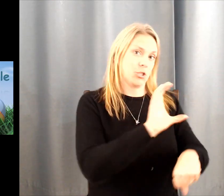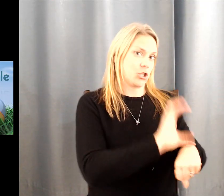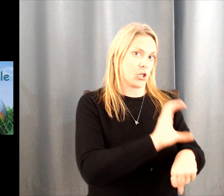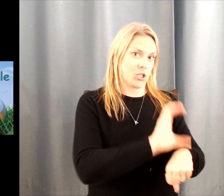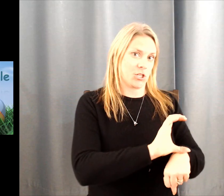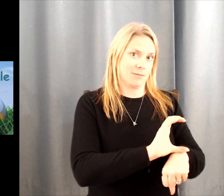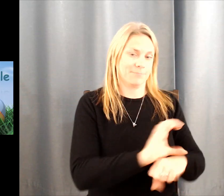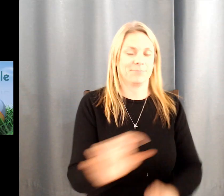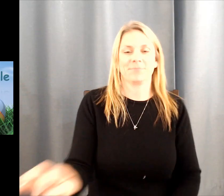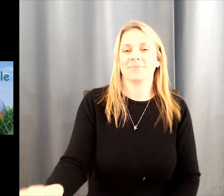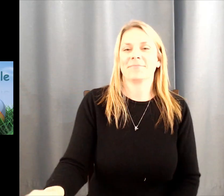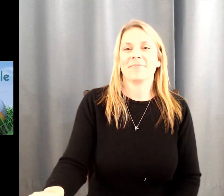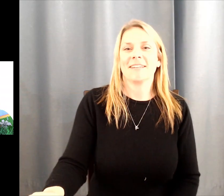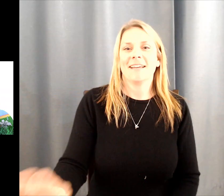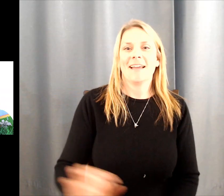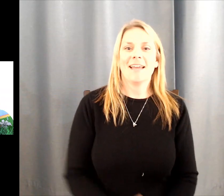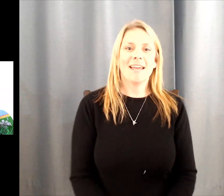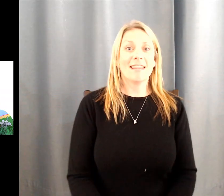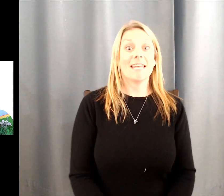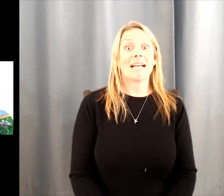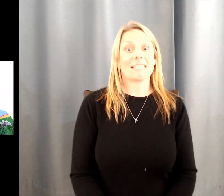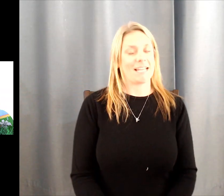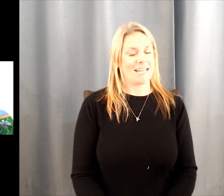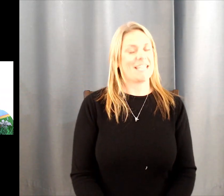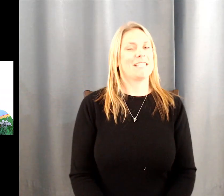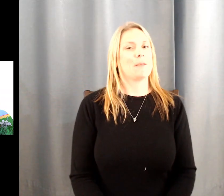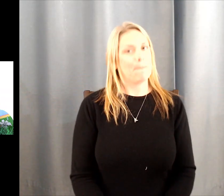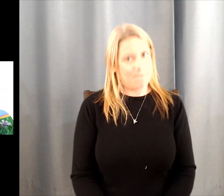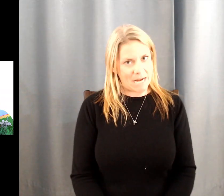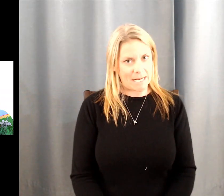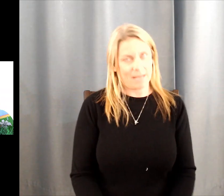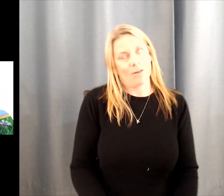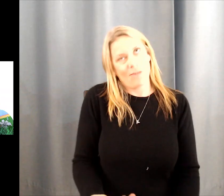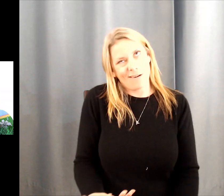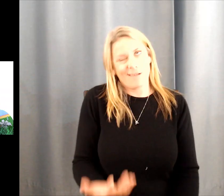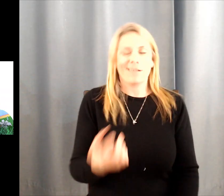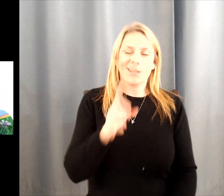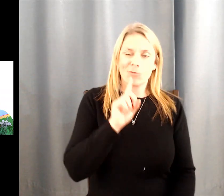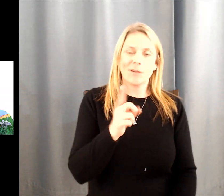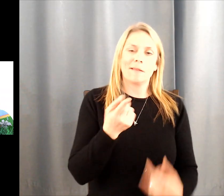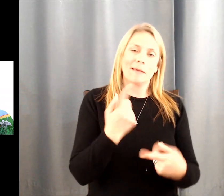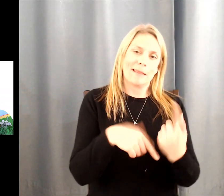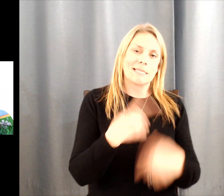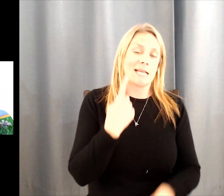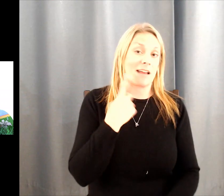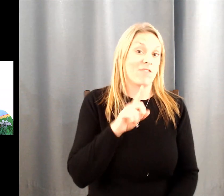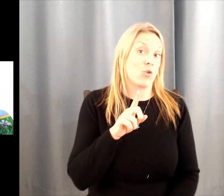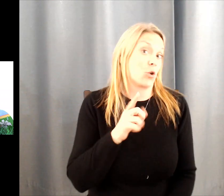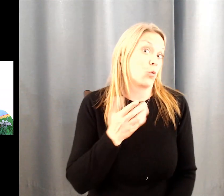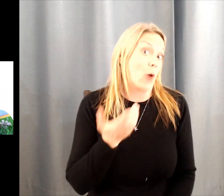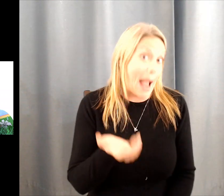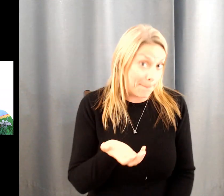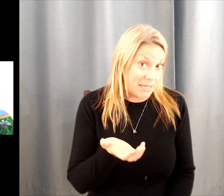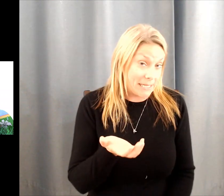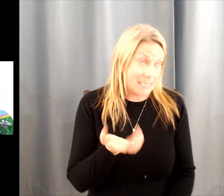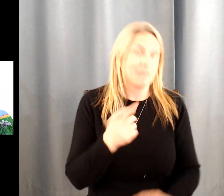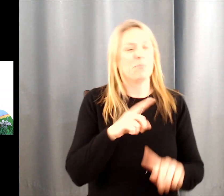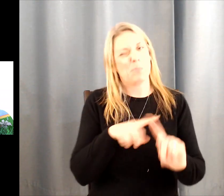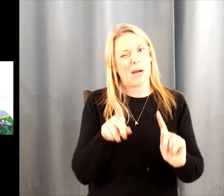church. And the next sign is bunny. It's really the sign for rabbit, but